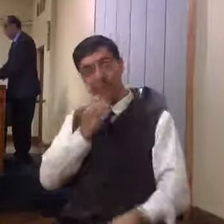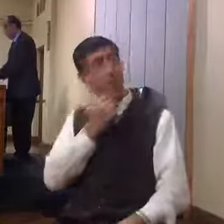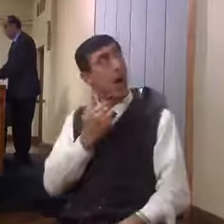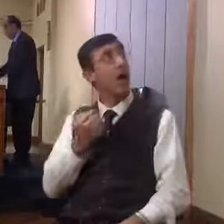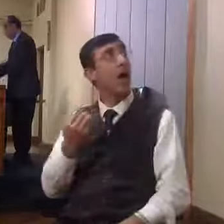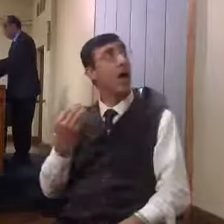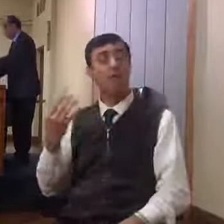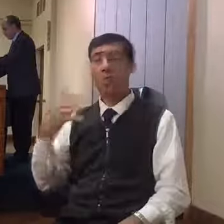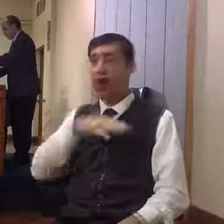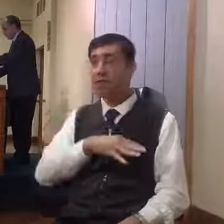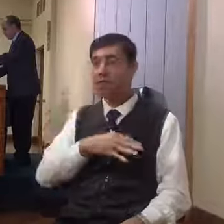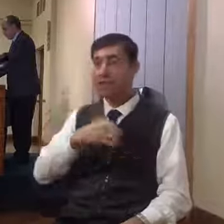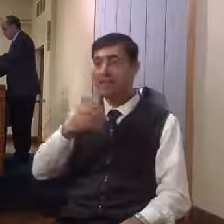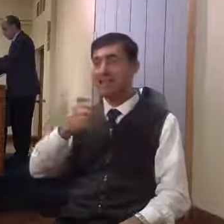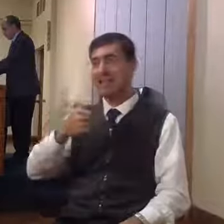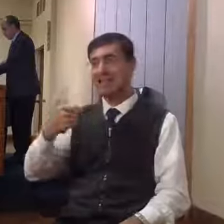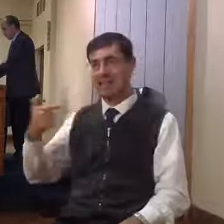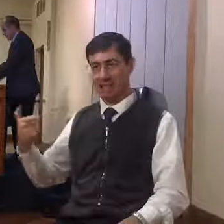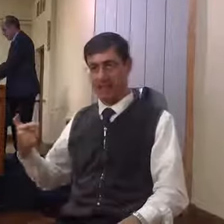467. Hymn number